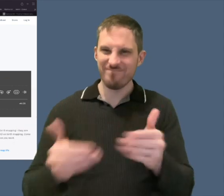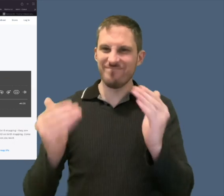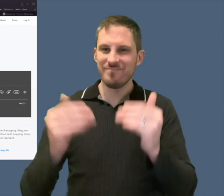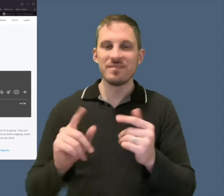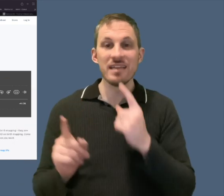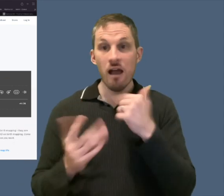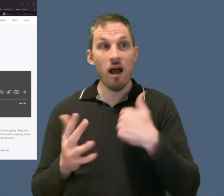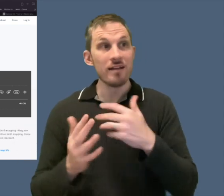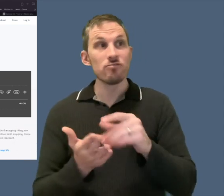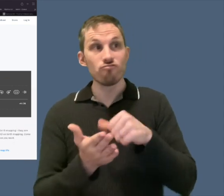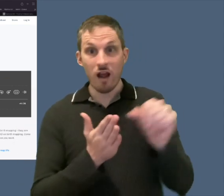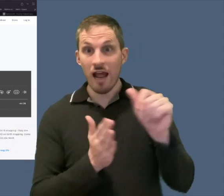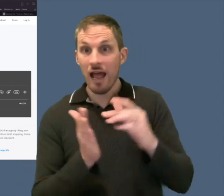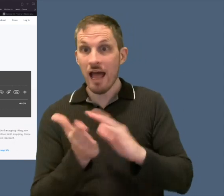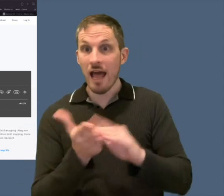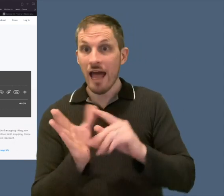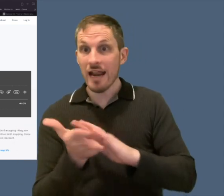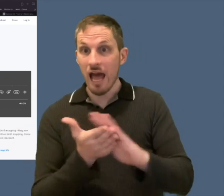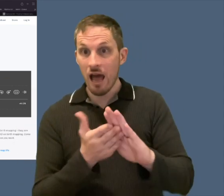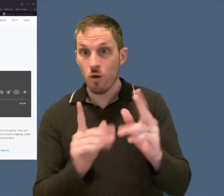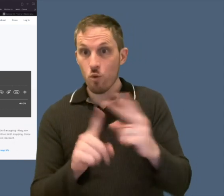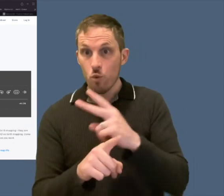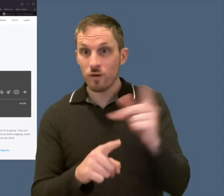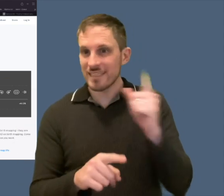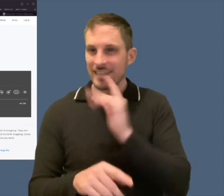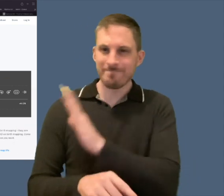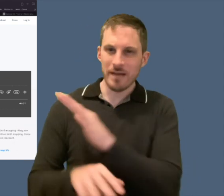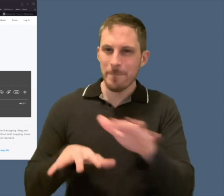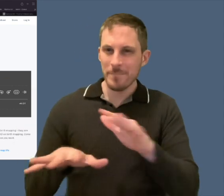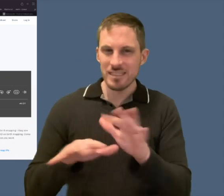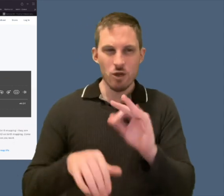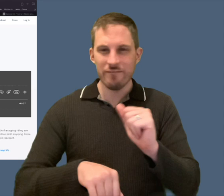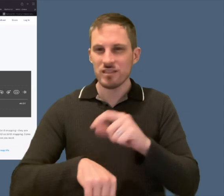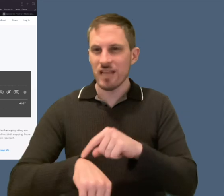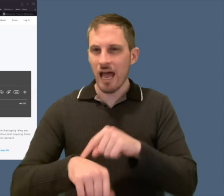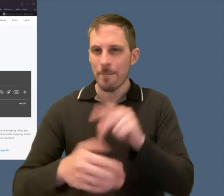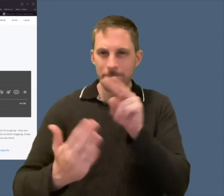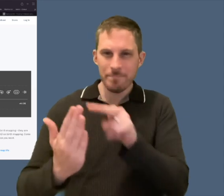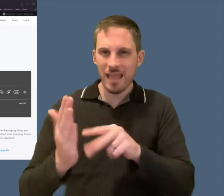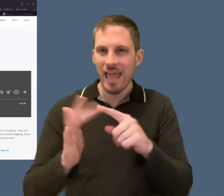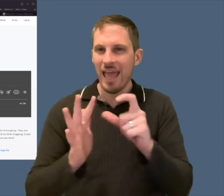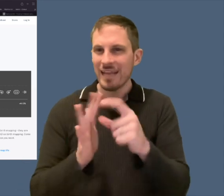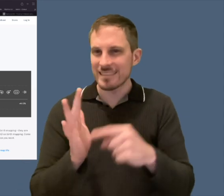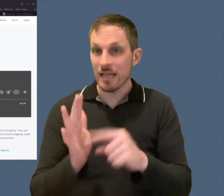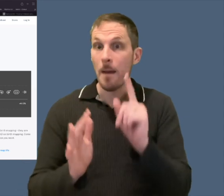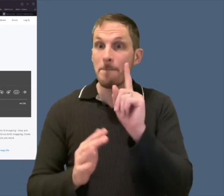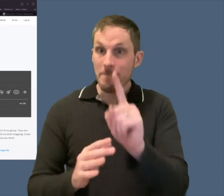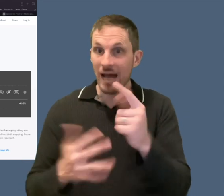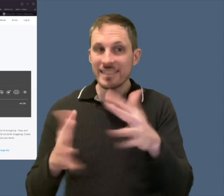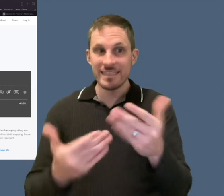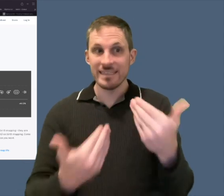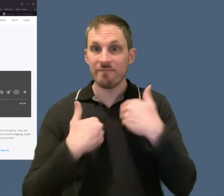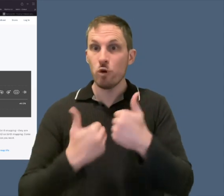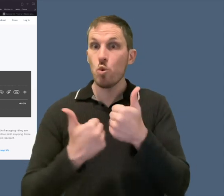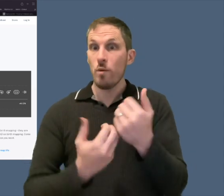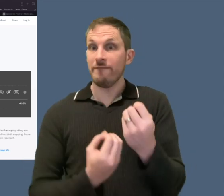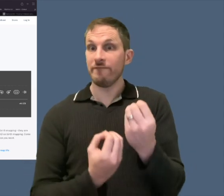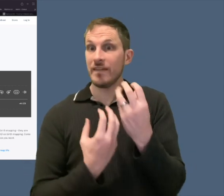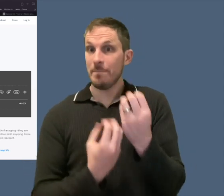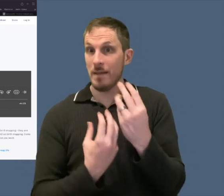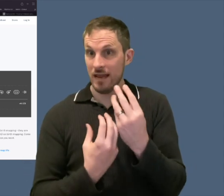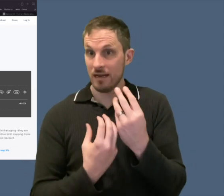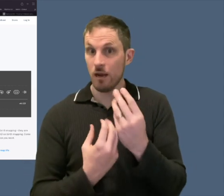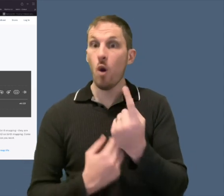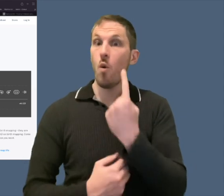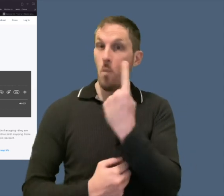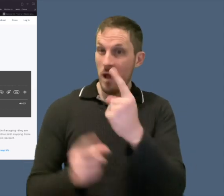she's busy, didn't have time to edit it for me, but she had some really good feedback. And one of the things that she said